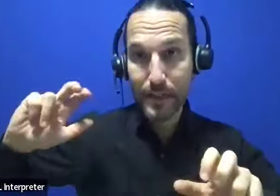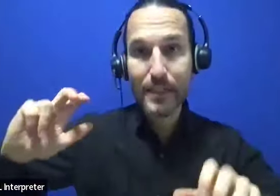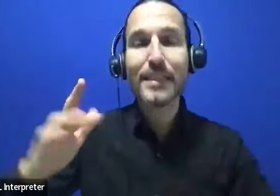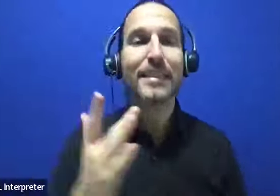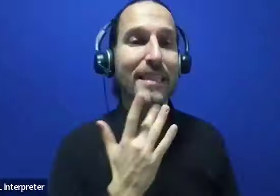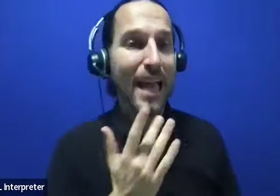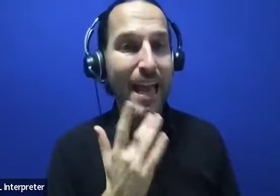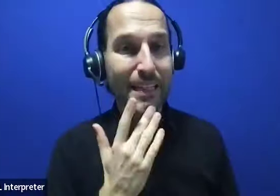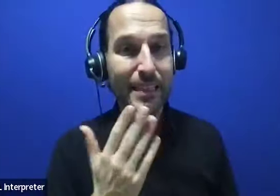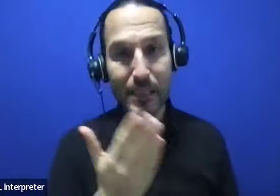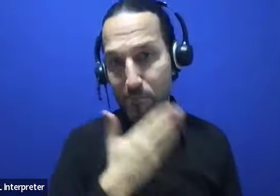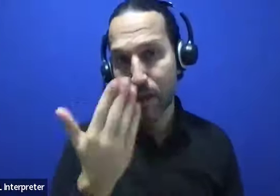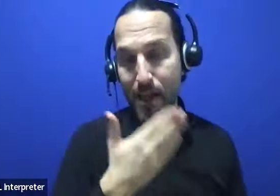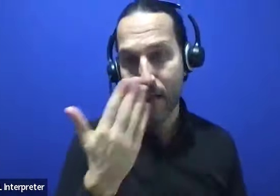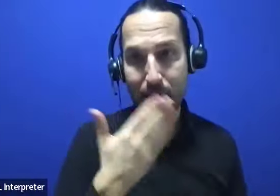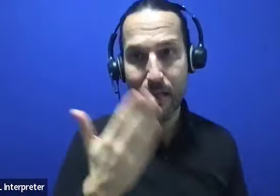taste, smell,